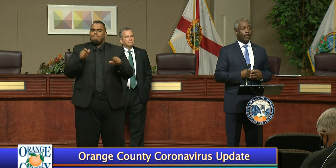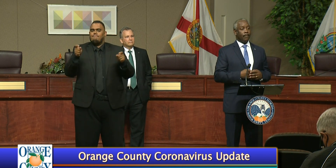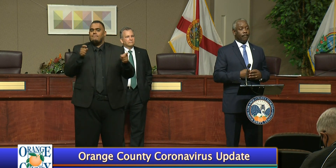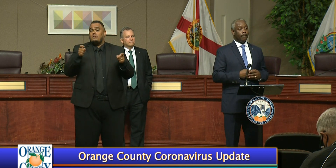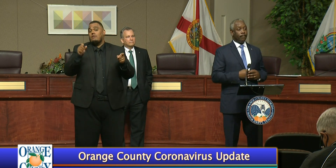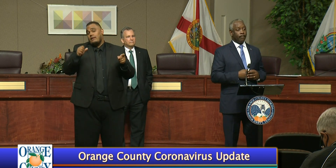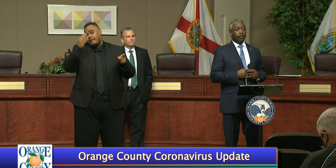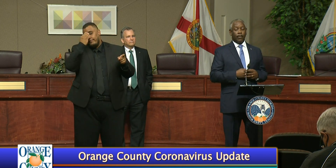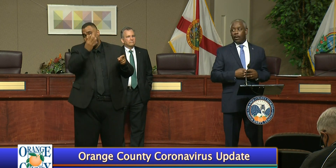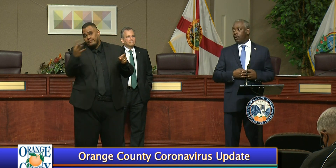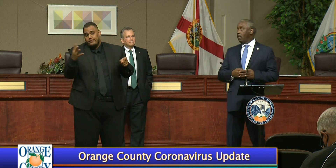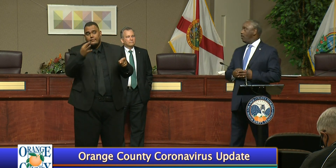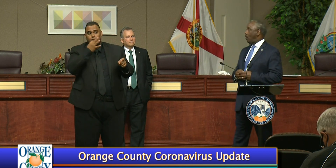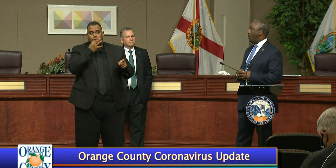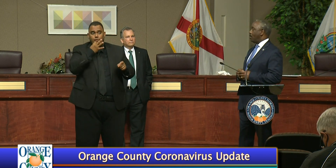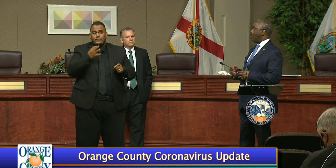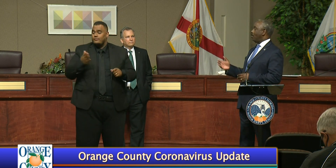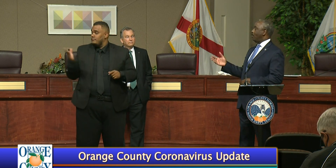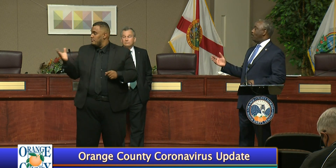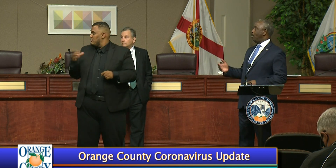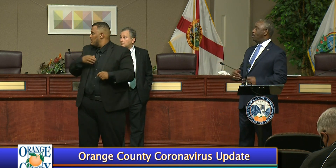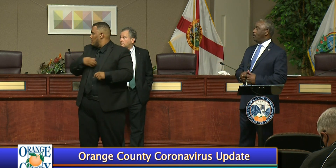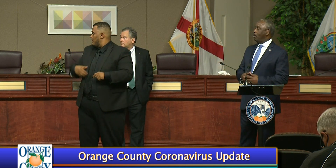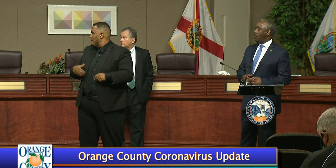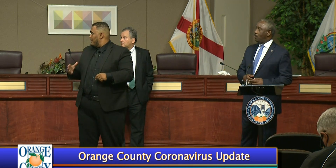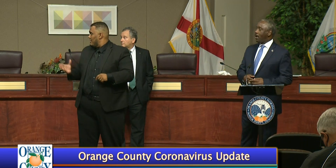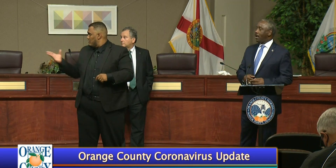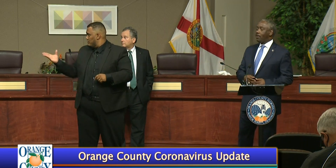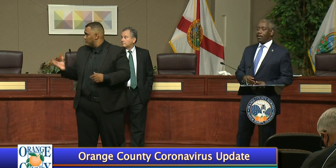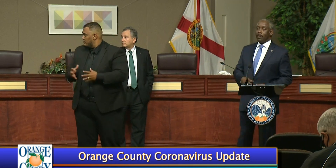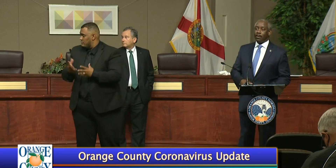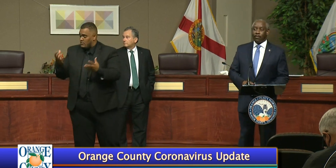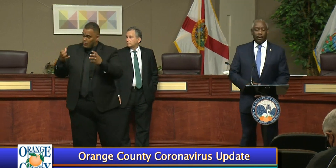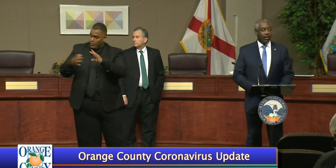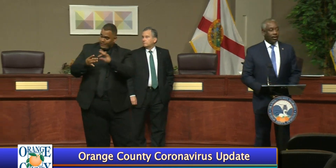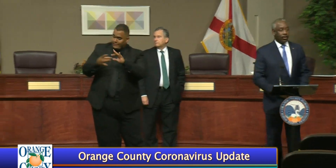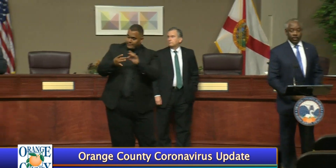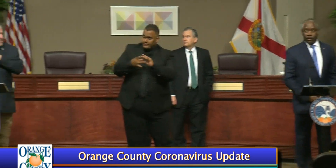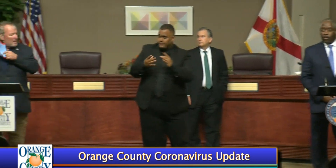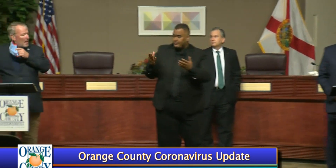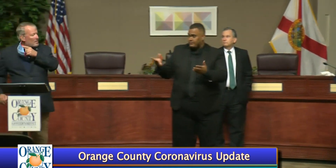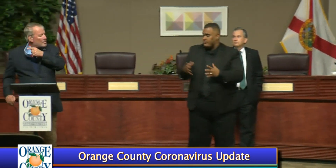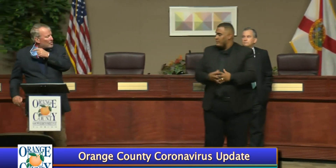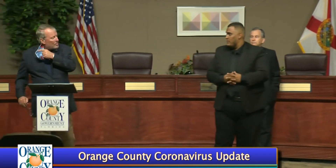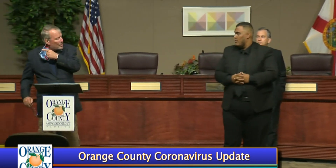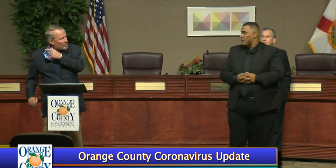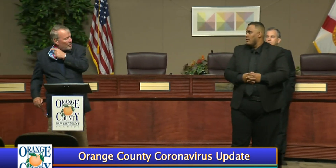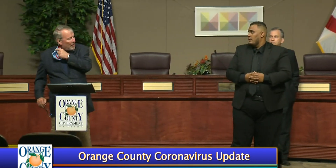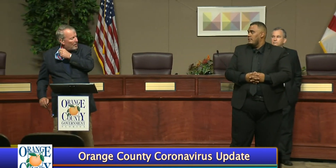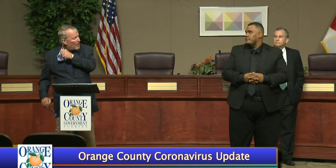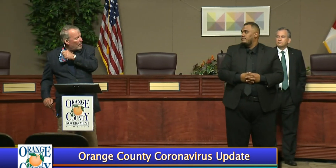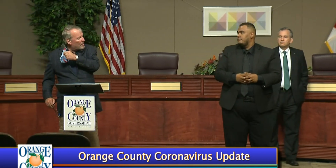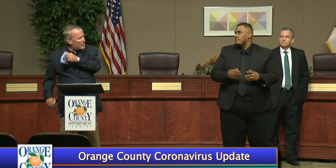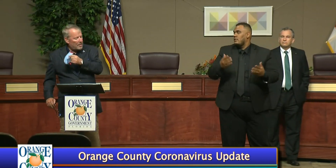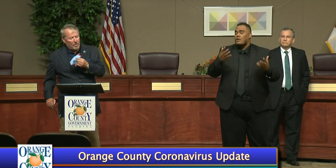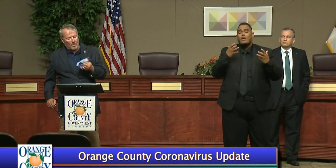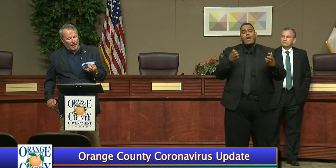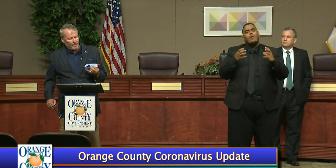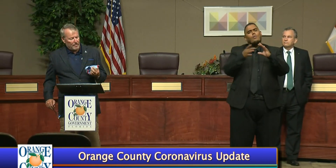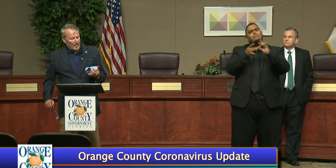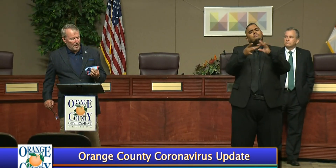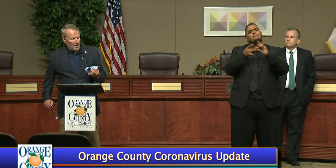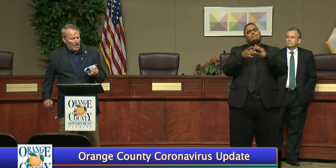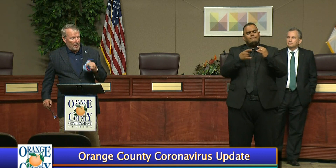date. Okay, Mayor, I don't know if you want to opine on any of the other issues. No, I'll just reiterate what I said during